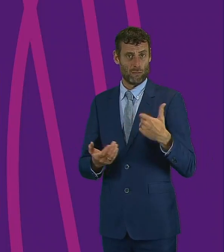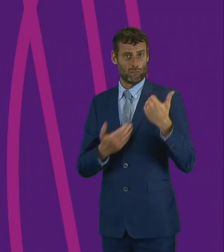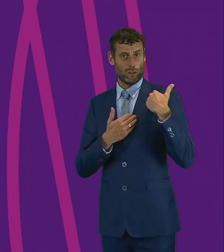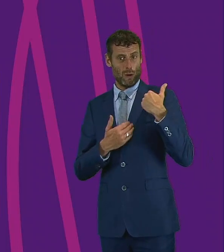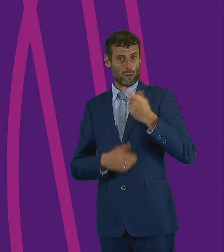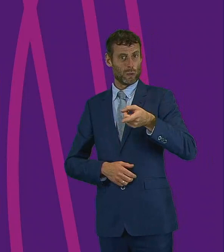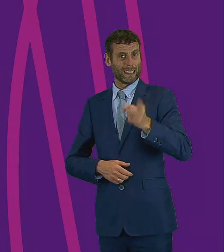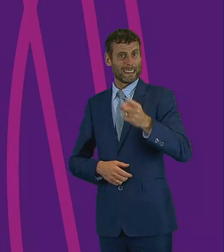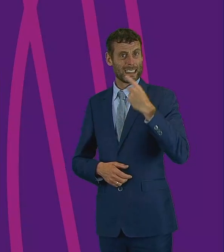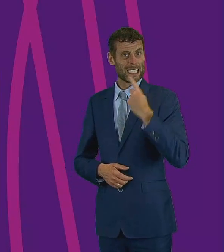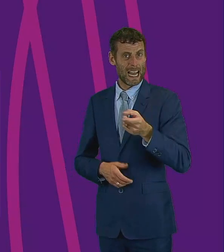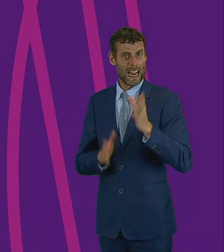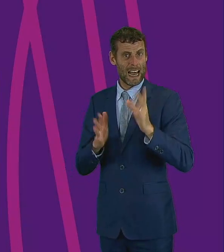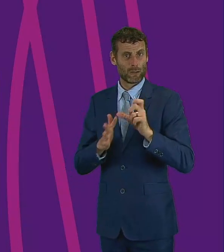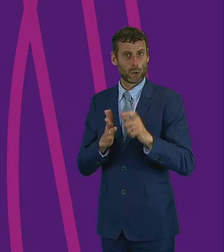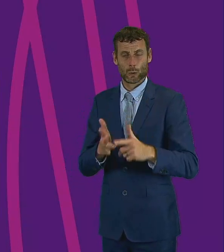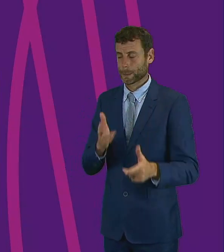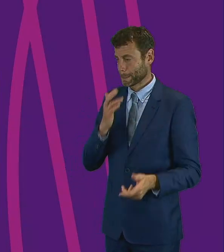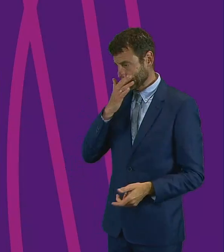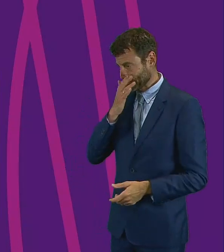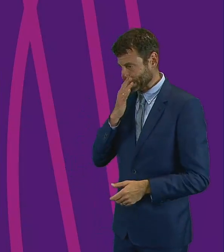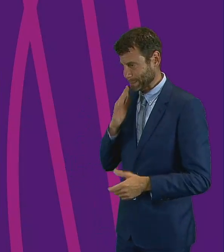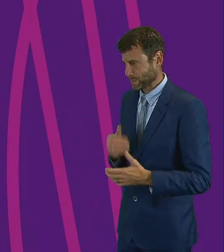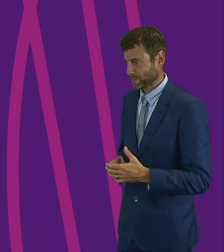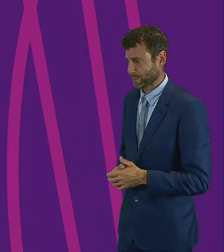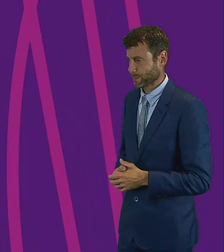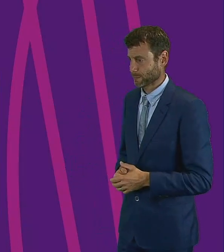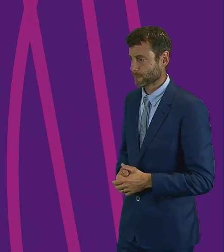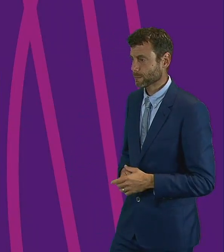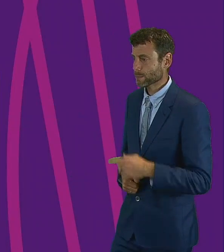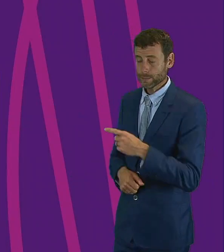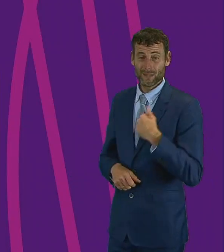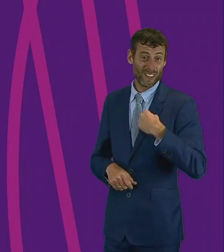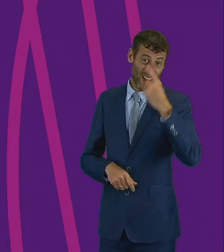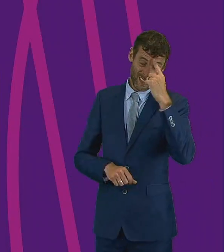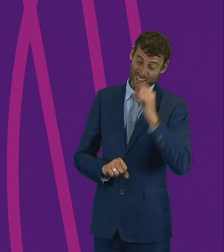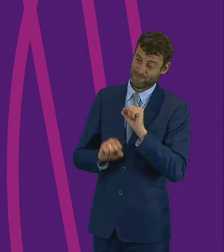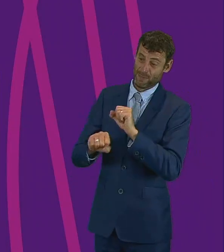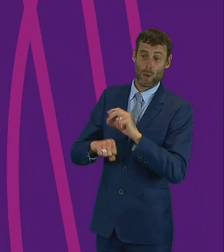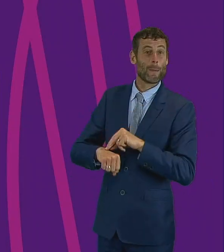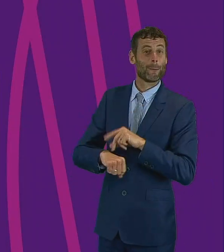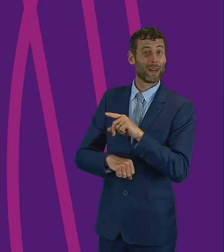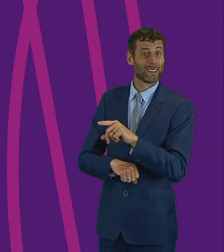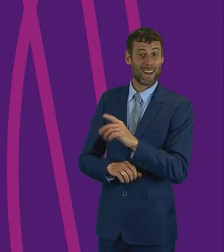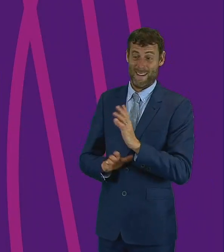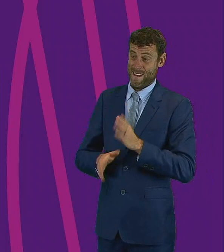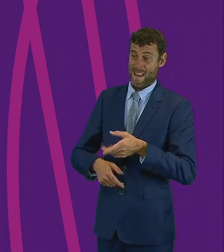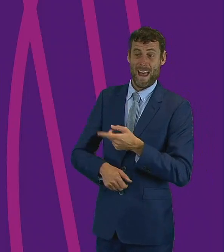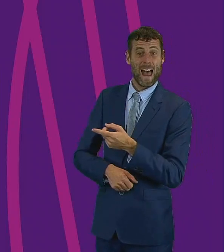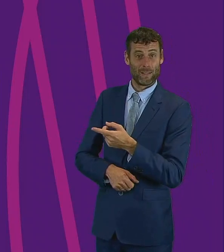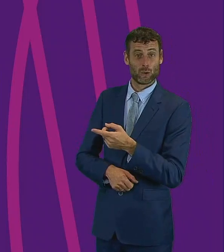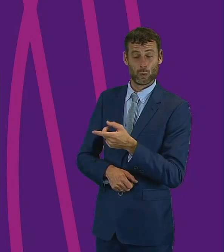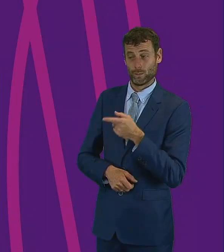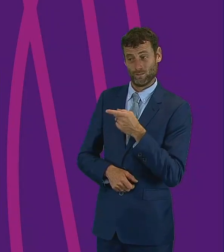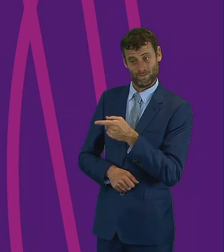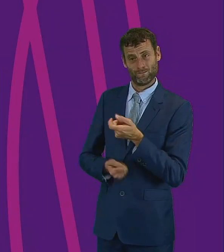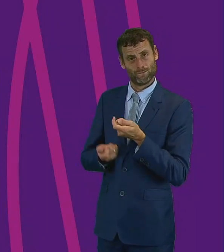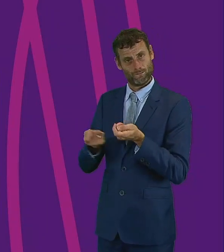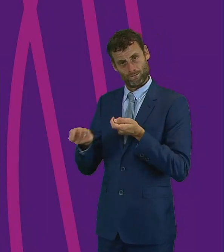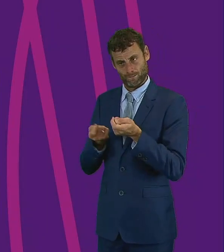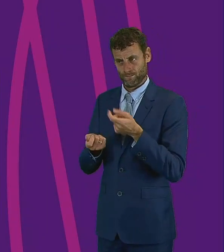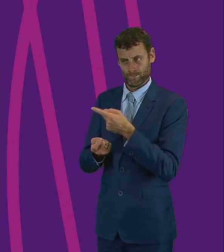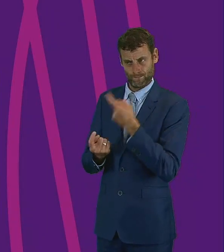Minister. I think the police have got to continue to act with discretion as they have been doing.